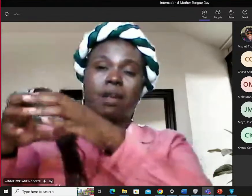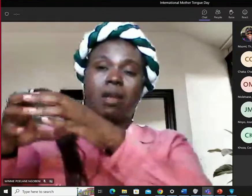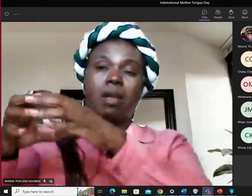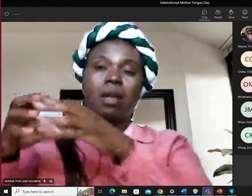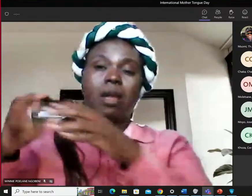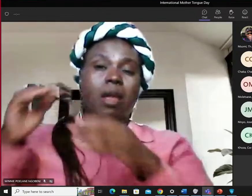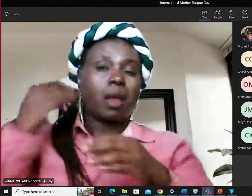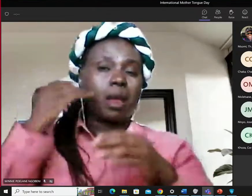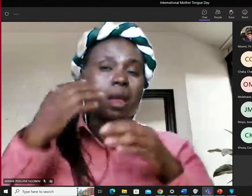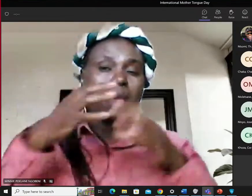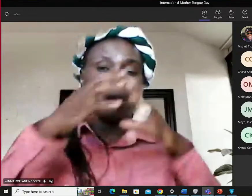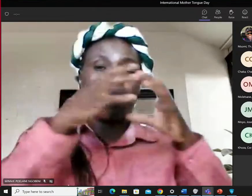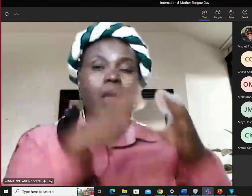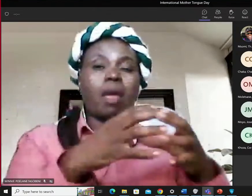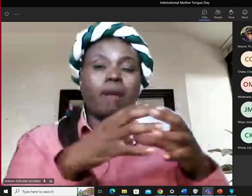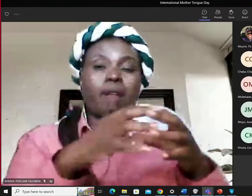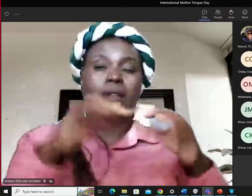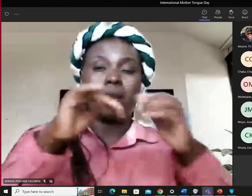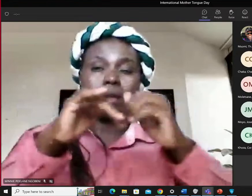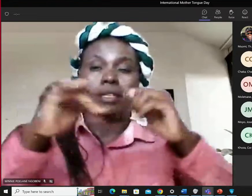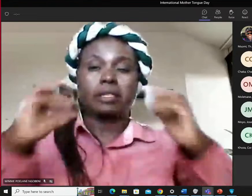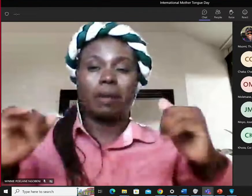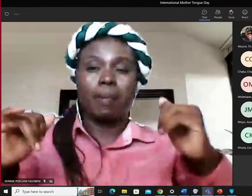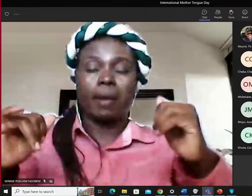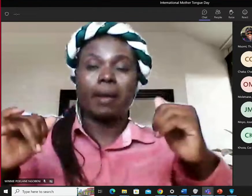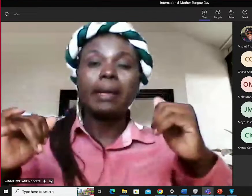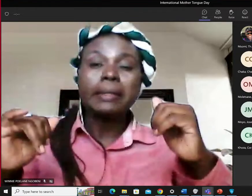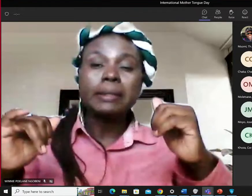Immediately you separate. So if you